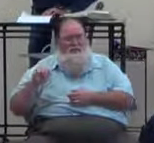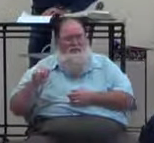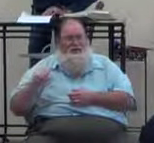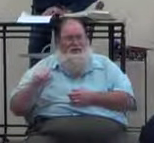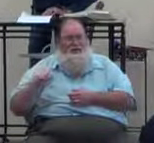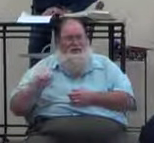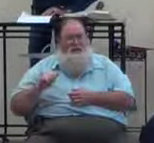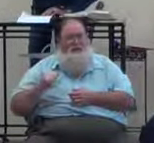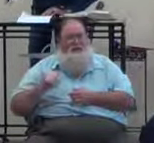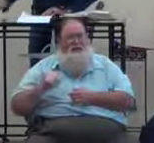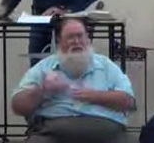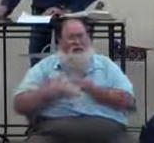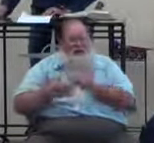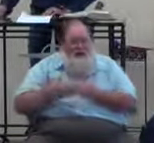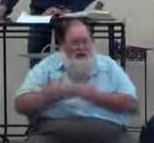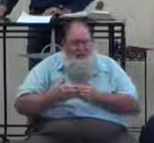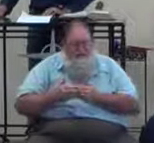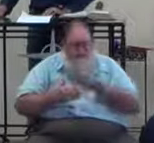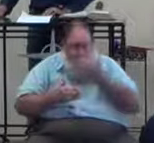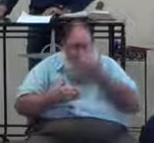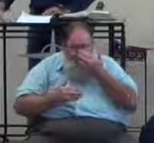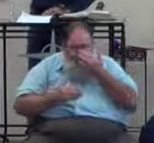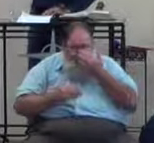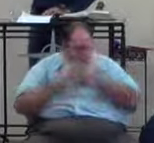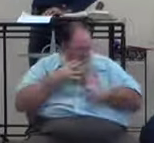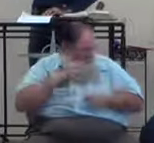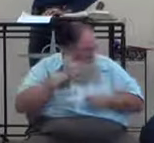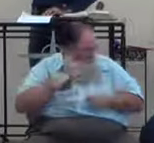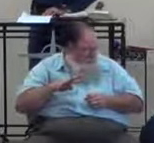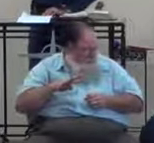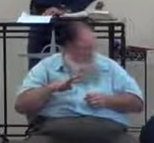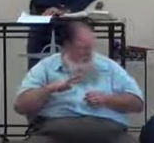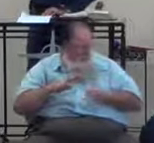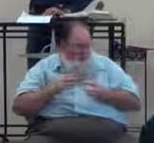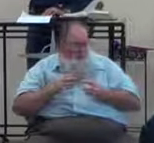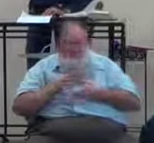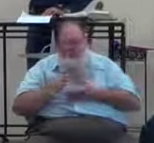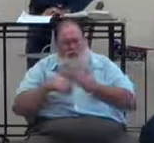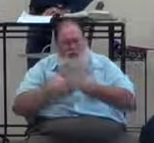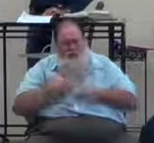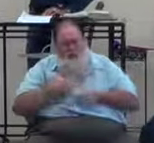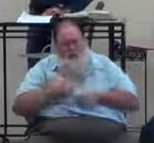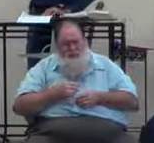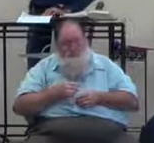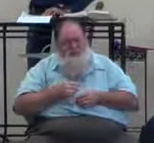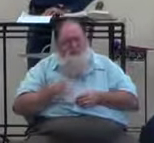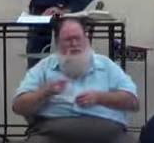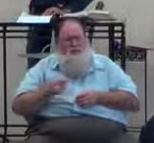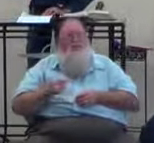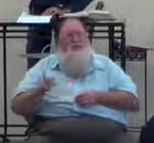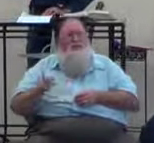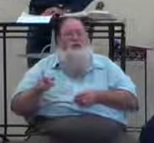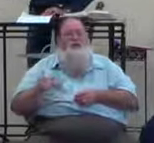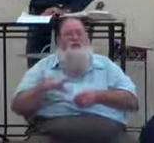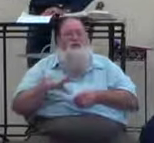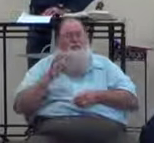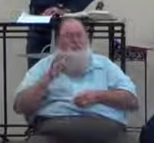the love of Jesus comes to town through Philip. Everybody's been rejected. Nobody loves them. Nobody cares for